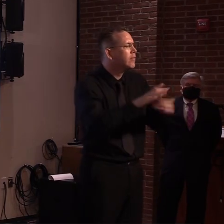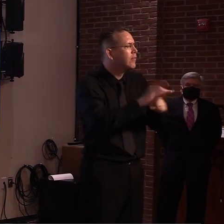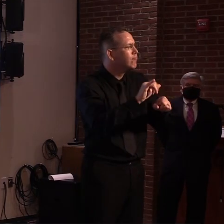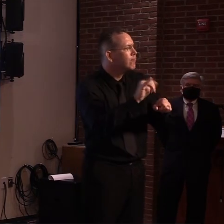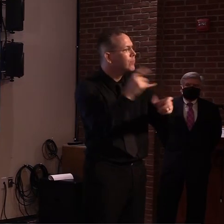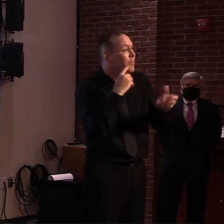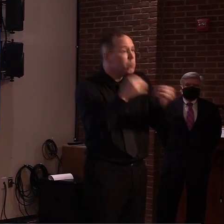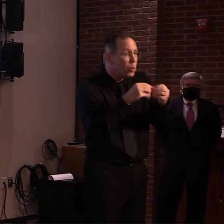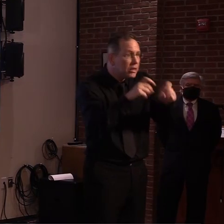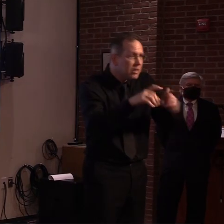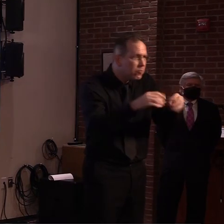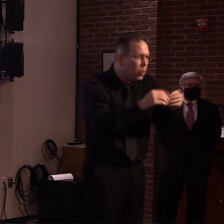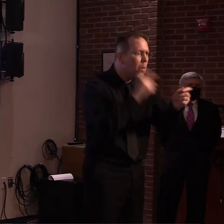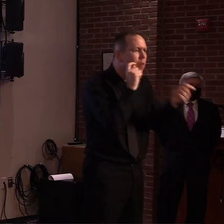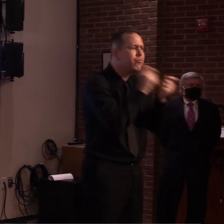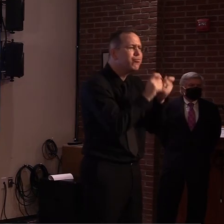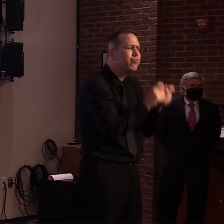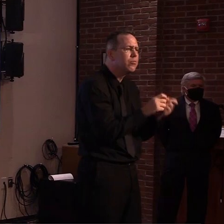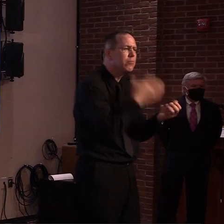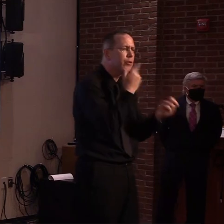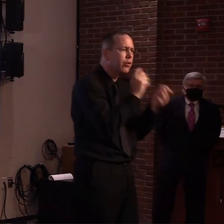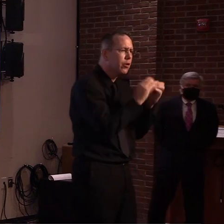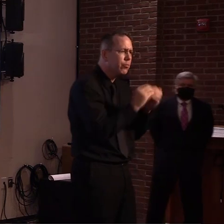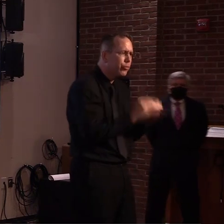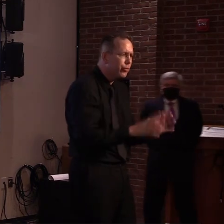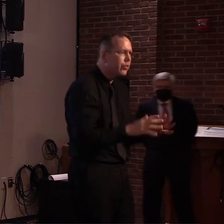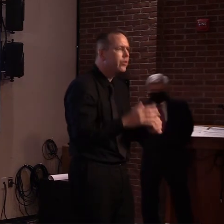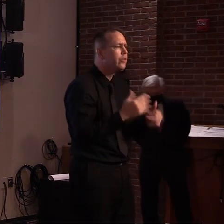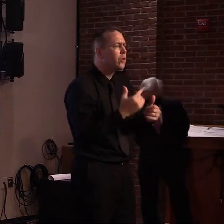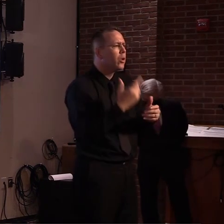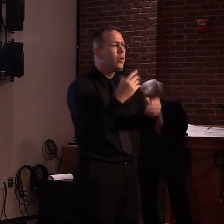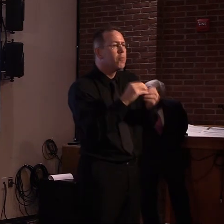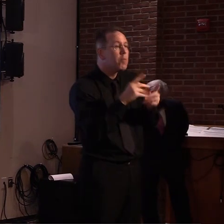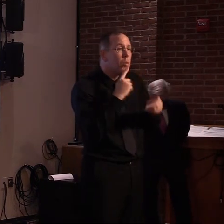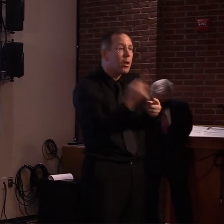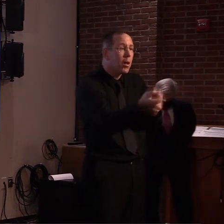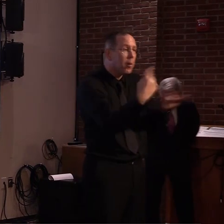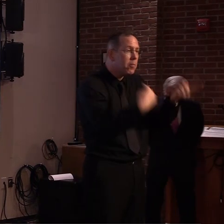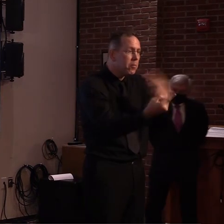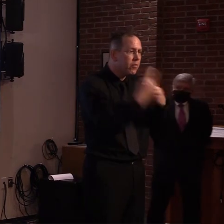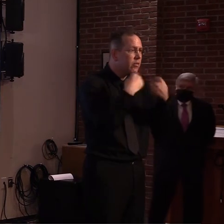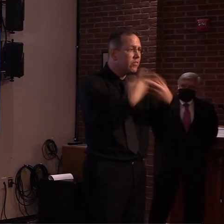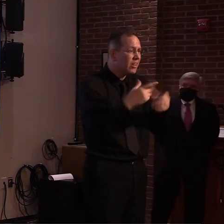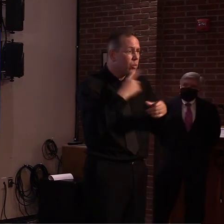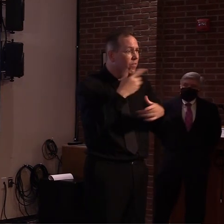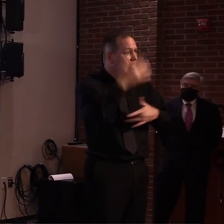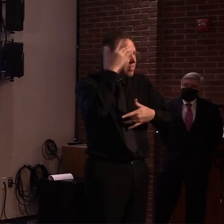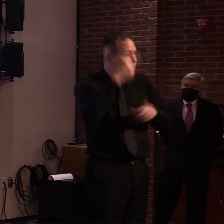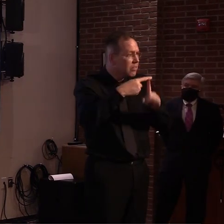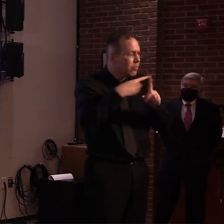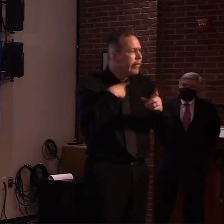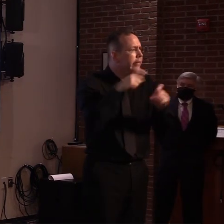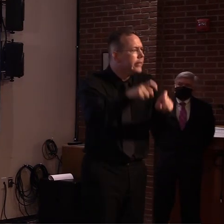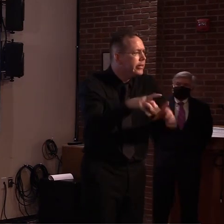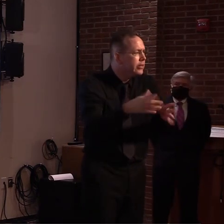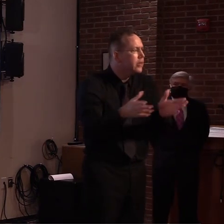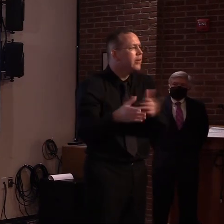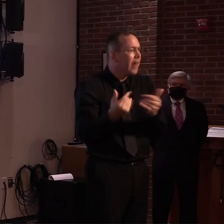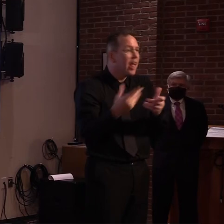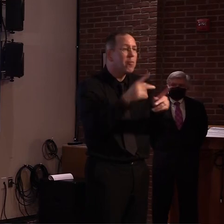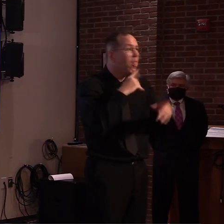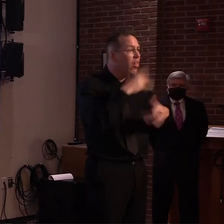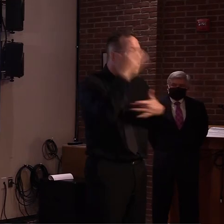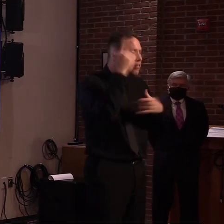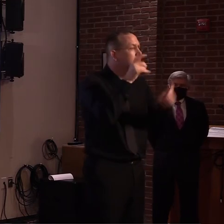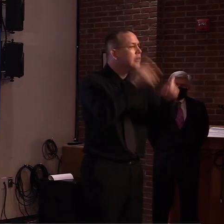has evolved because we've learned a lot about the virus, we've learned how to test, we've learned how to have the capability for testing